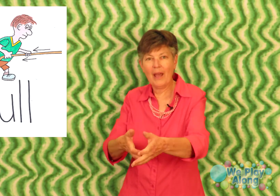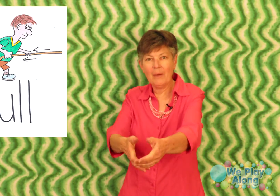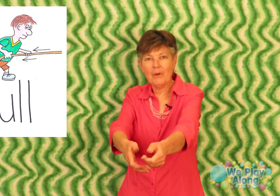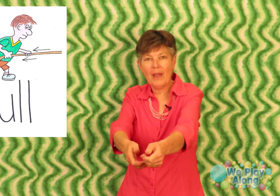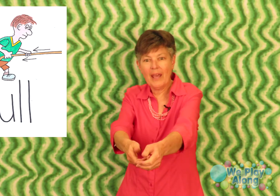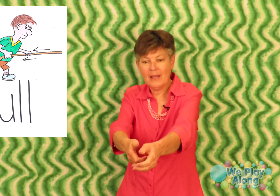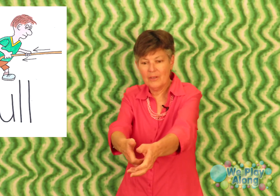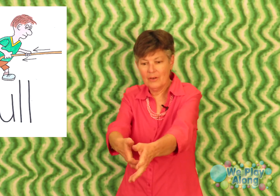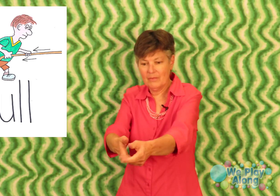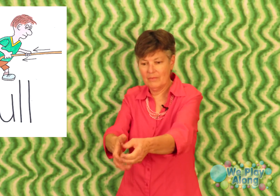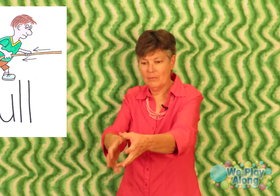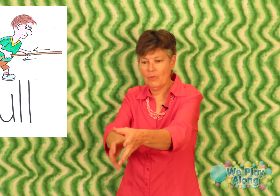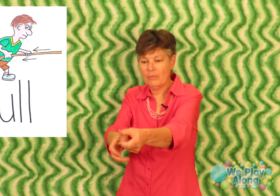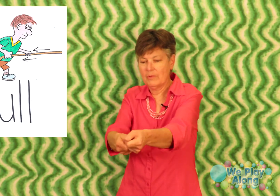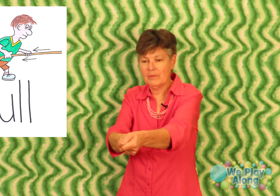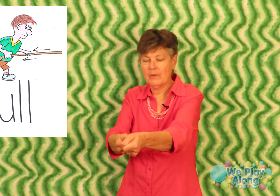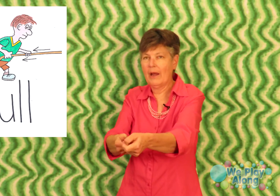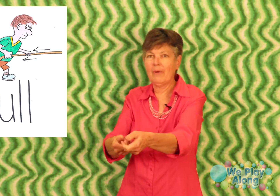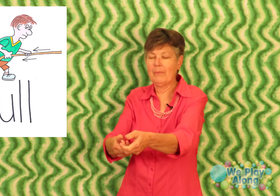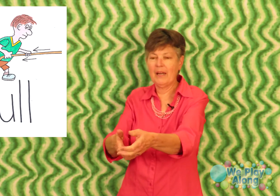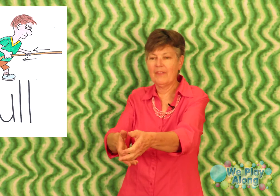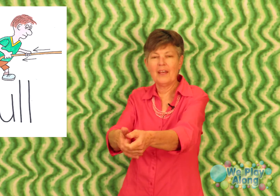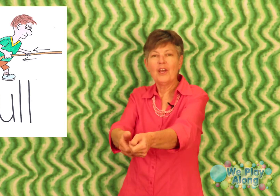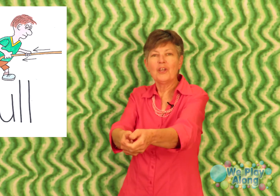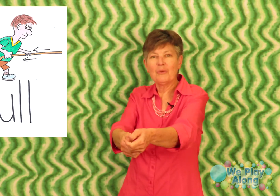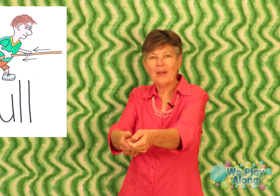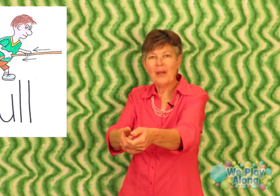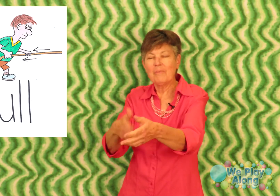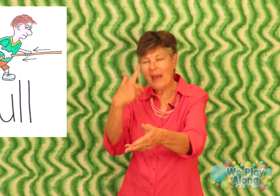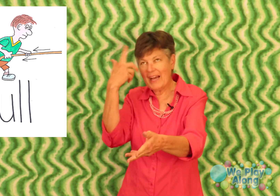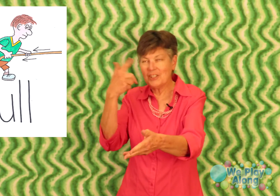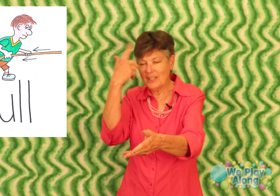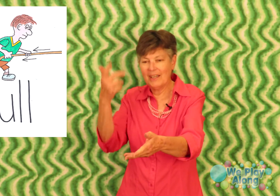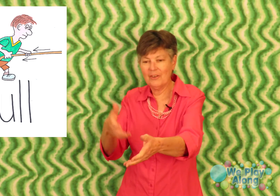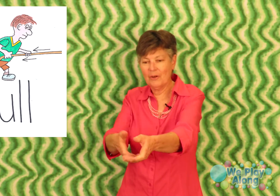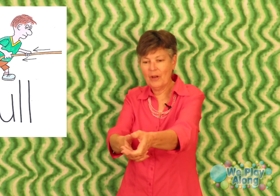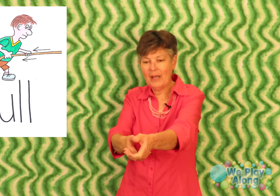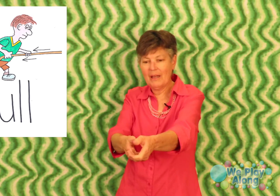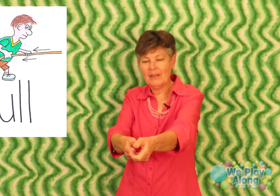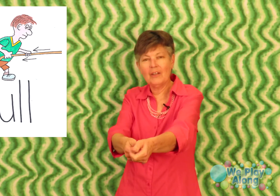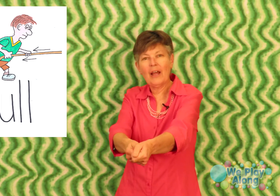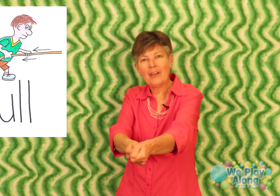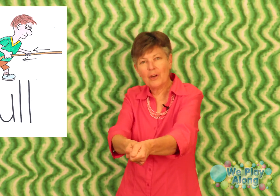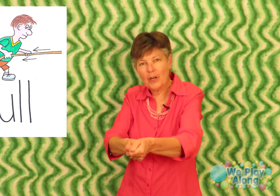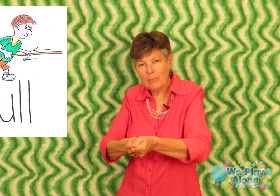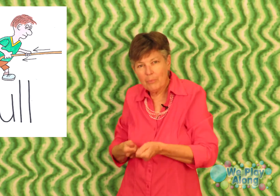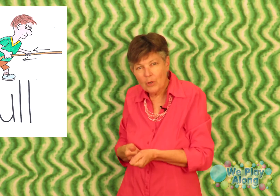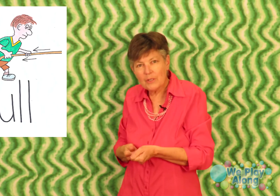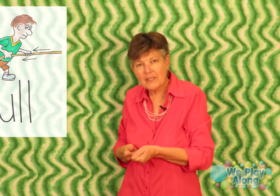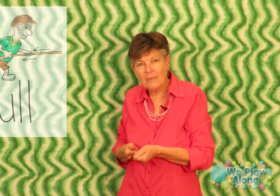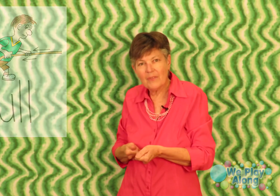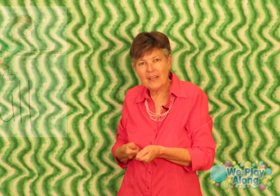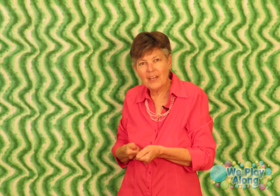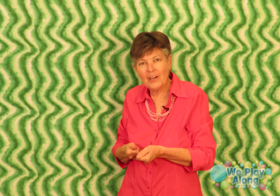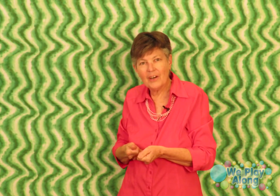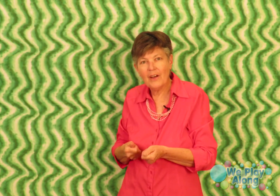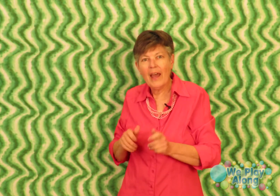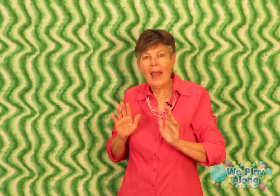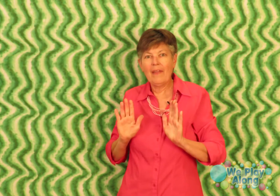grab your hand. You're not grabbing anything. You're imagining, or like you're going to pull something here. And then